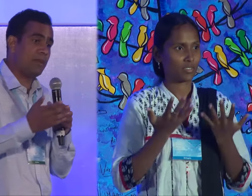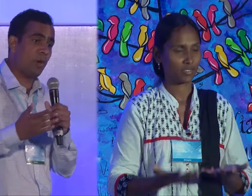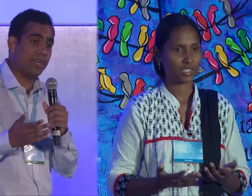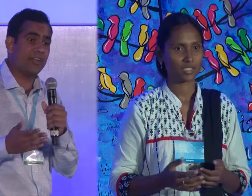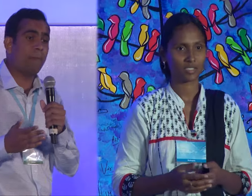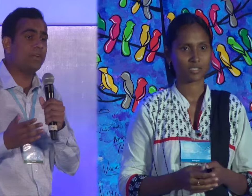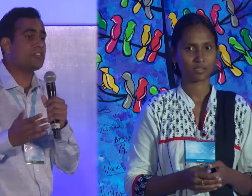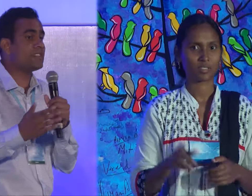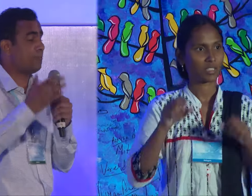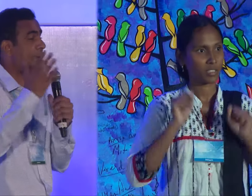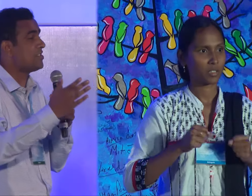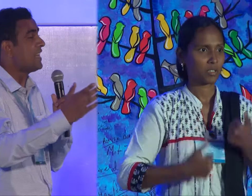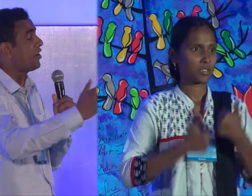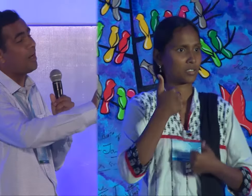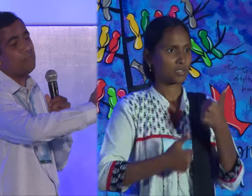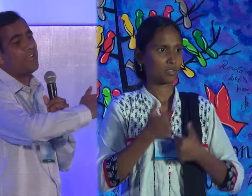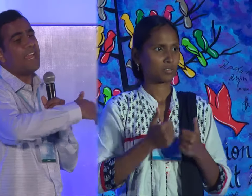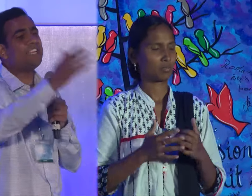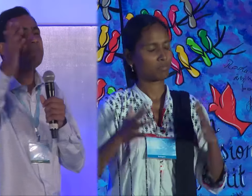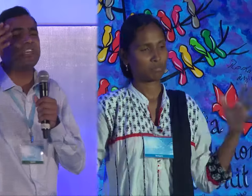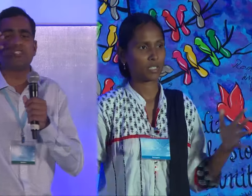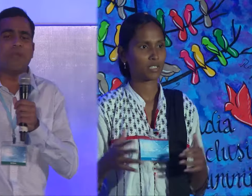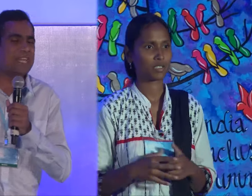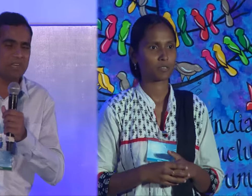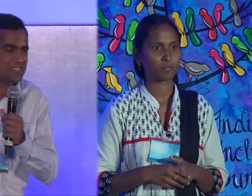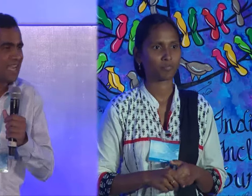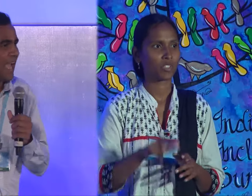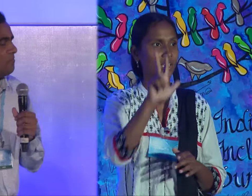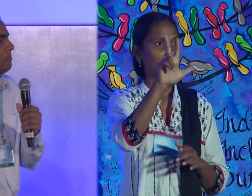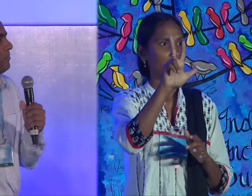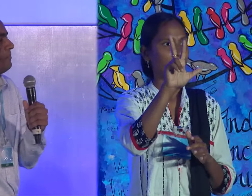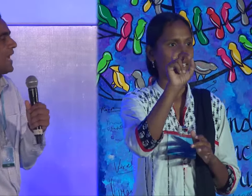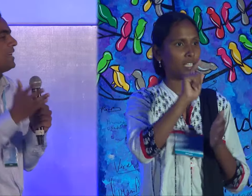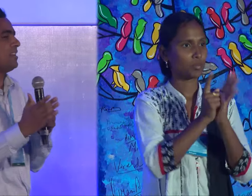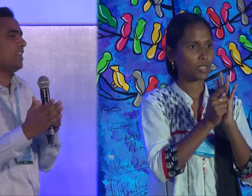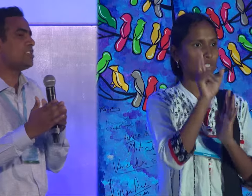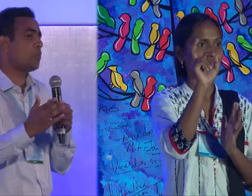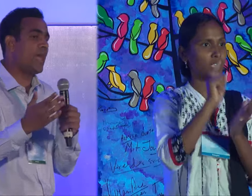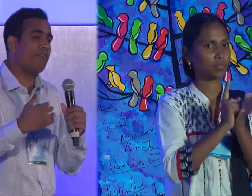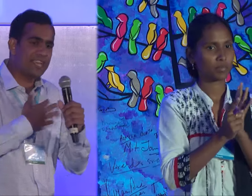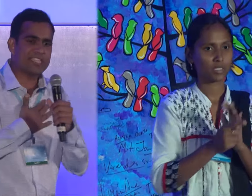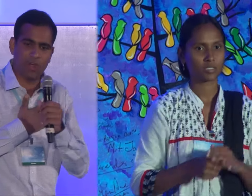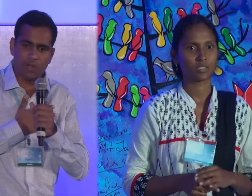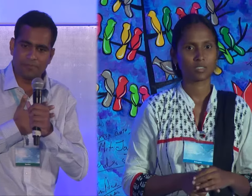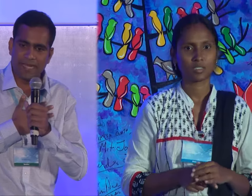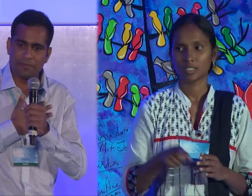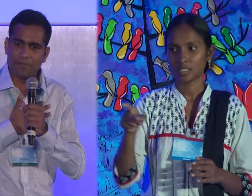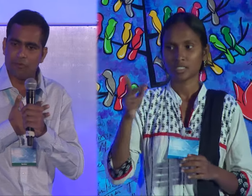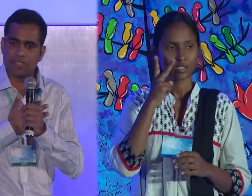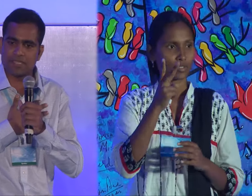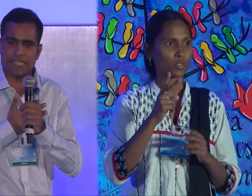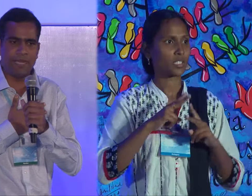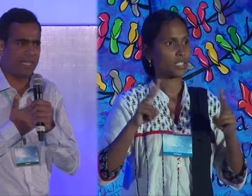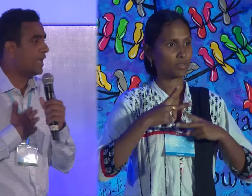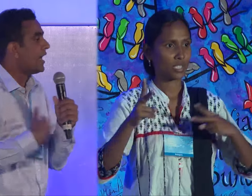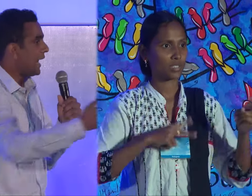are able-bodied, and competitions, matches that run 18 minutes, 20 minutes. And that is where we saw that there